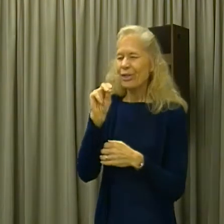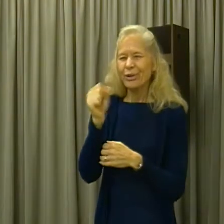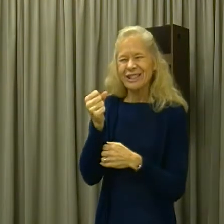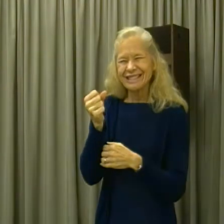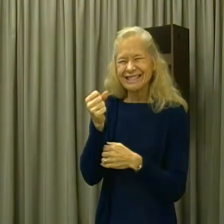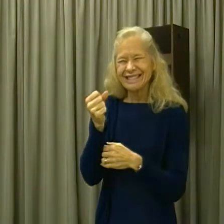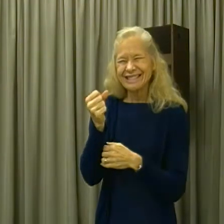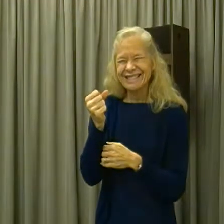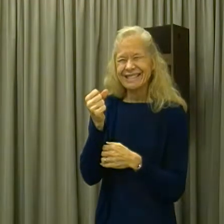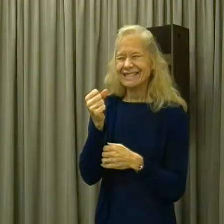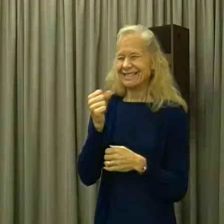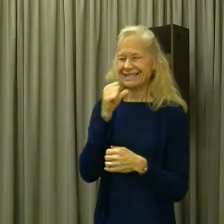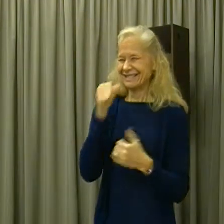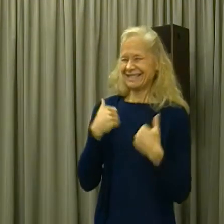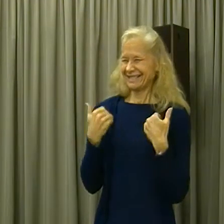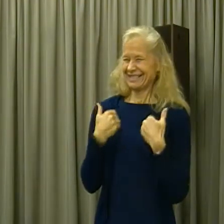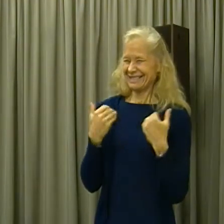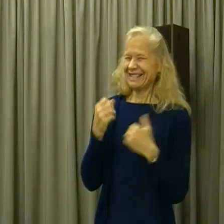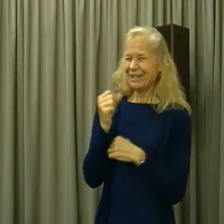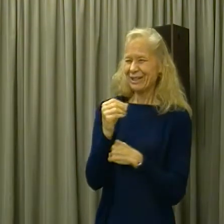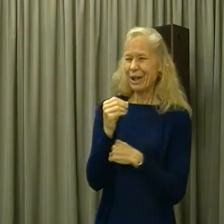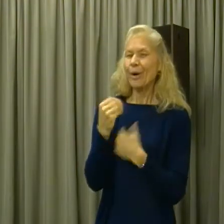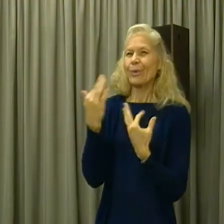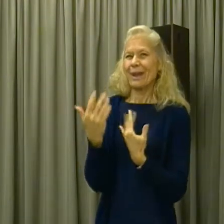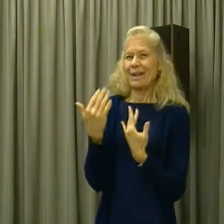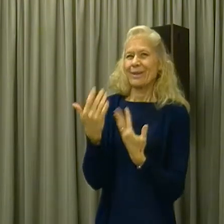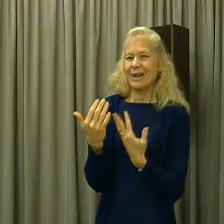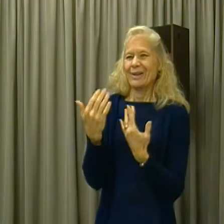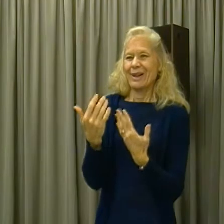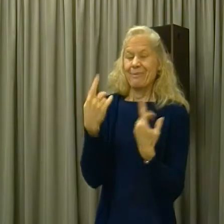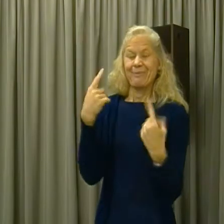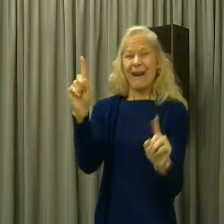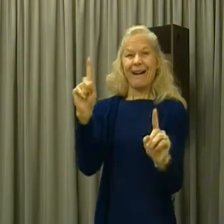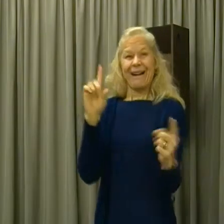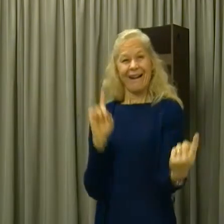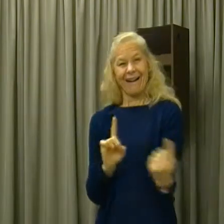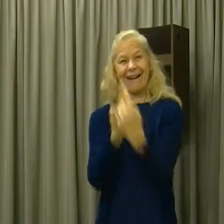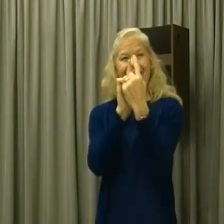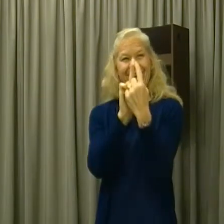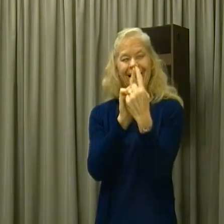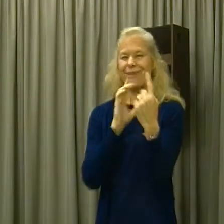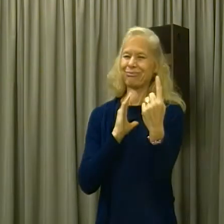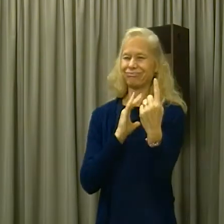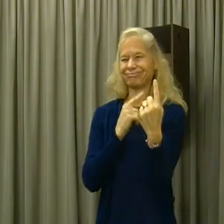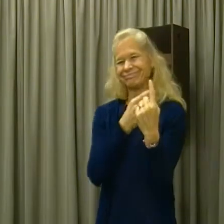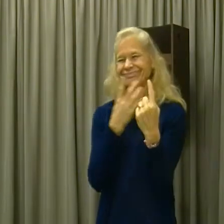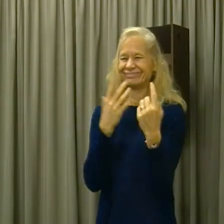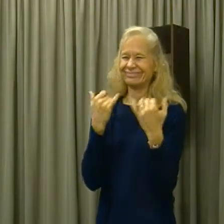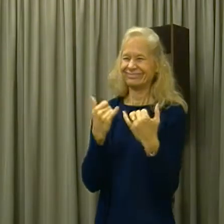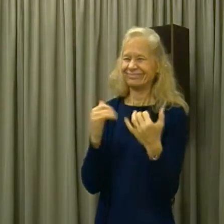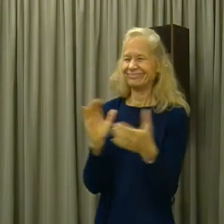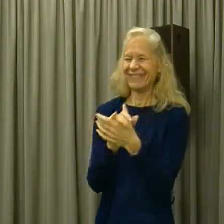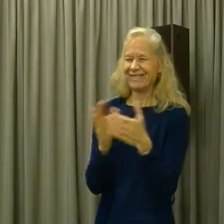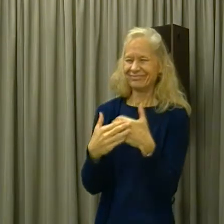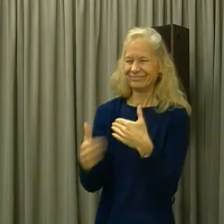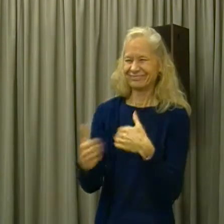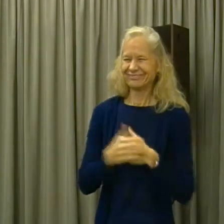All right, any other praises? Nothing new by way of announcements today, just being prayerful with Williams their